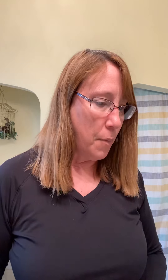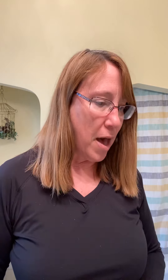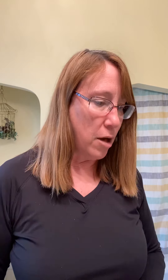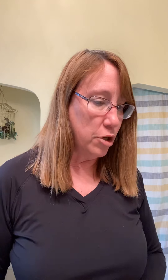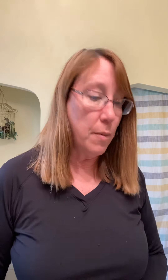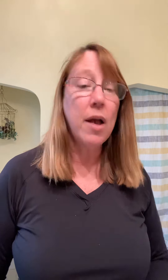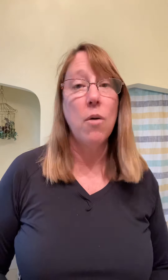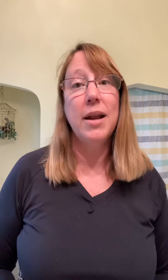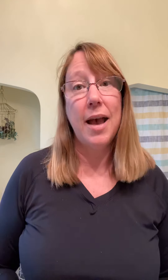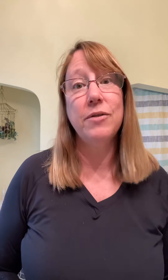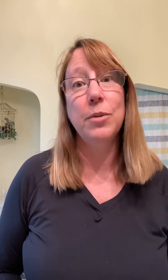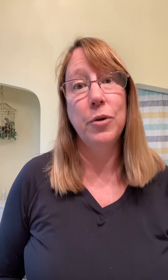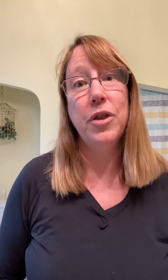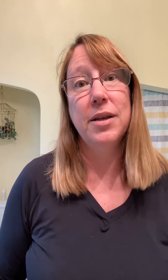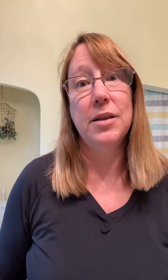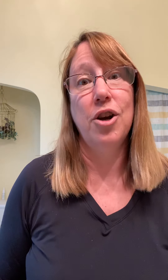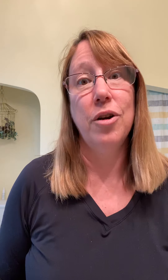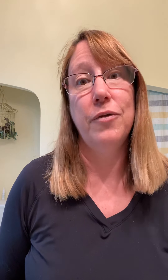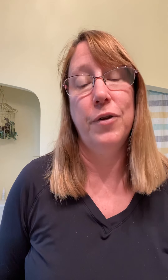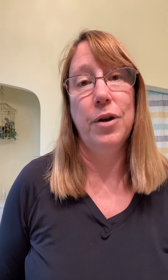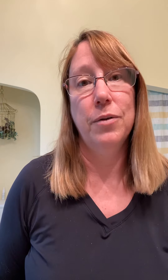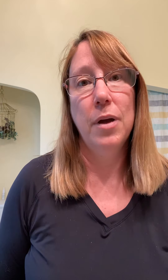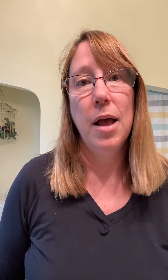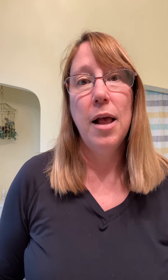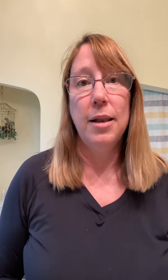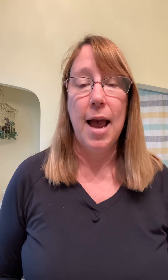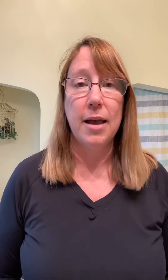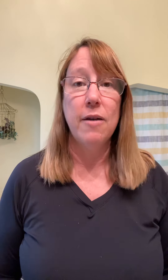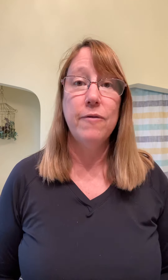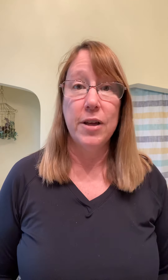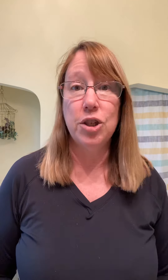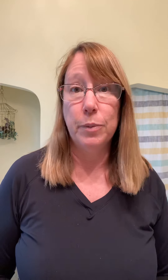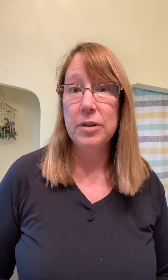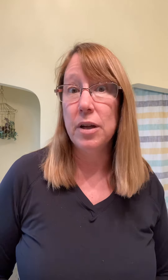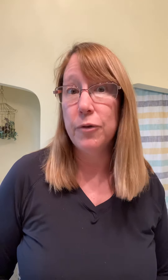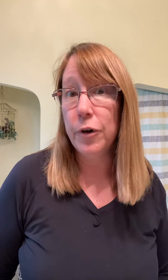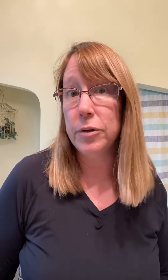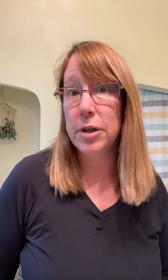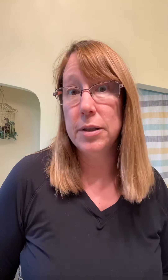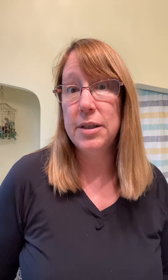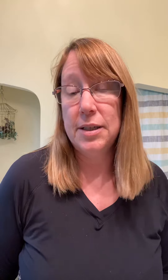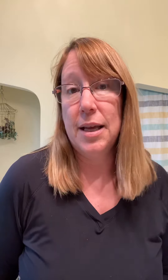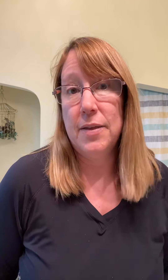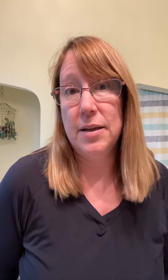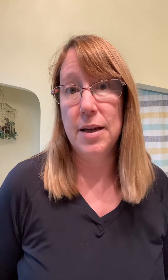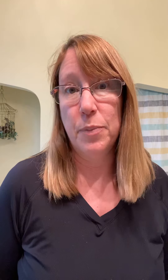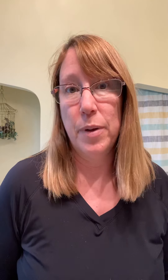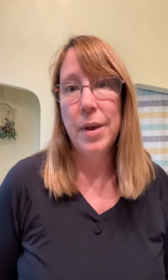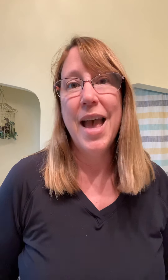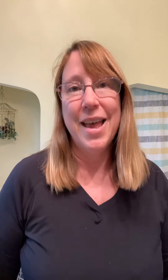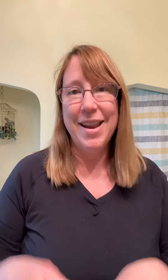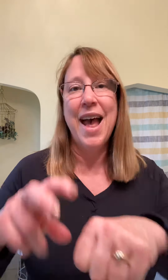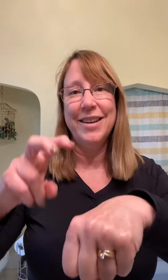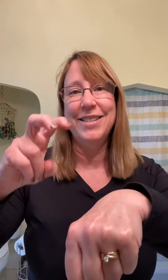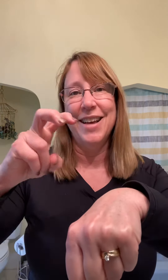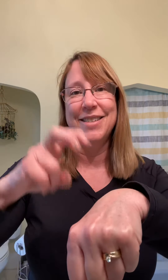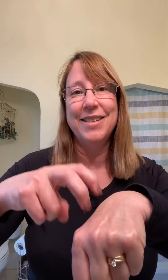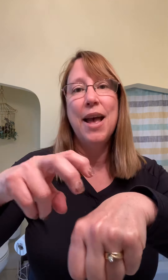about you might want to have some things that are good for you, like vegetables and fruit to stick in the dip, and not just